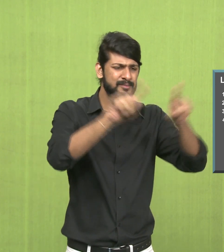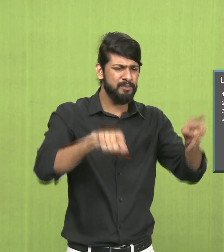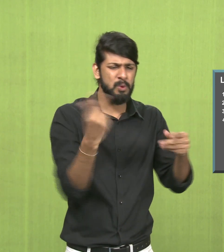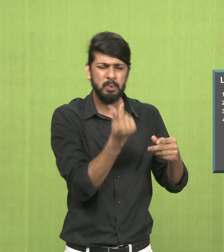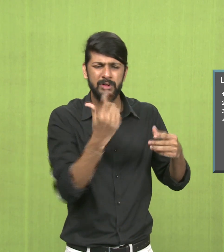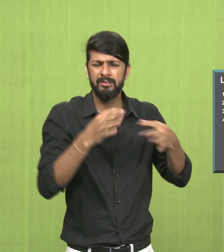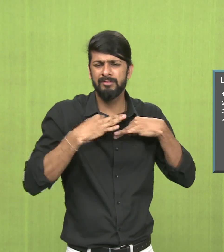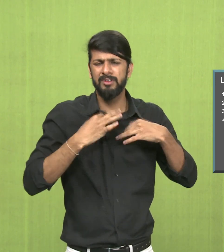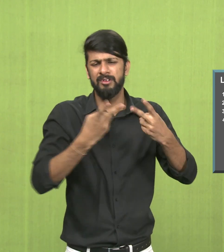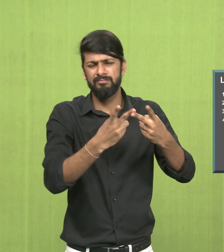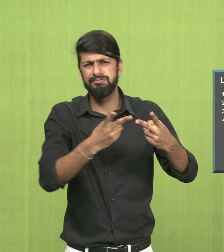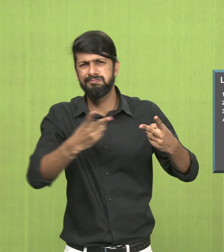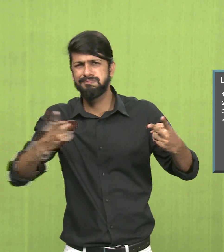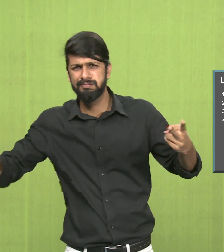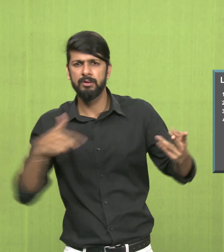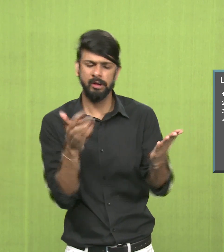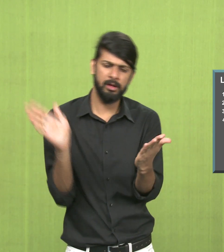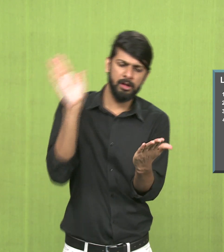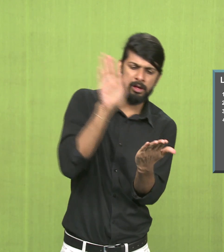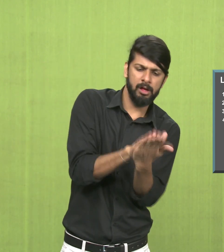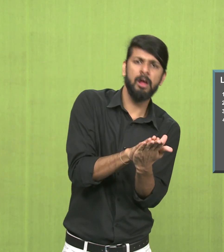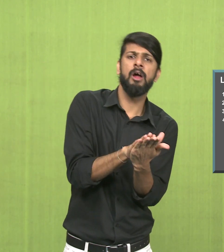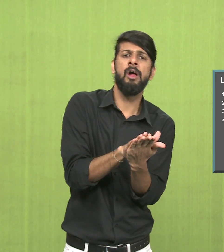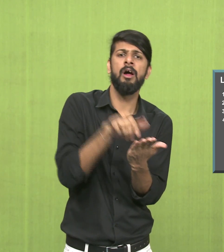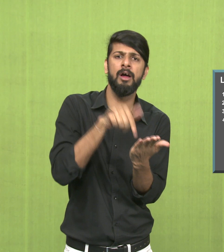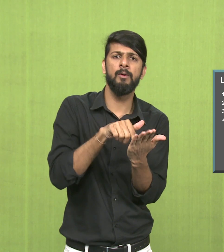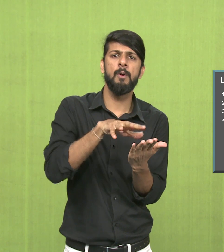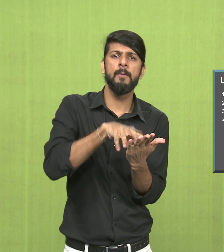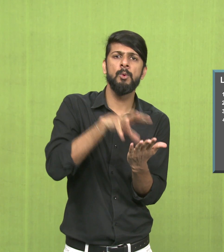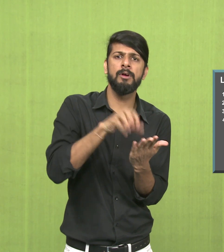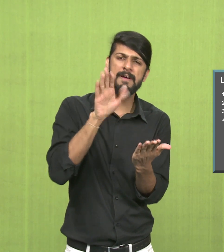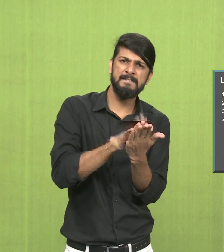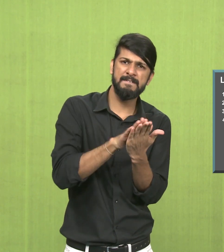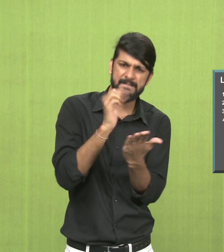which becomes a block which can be used on paper or any other material to make the imprint